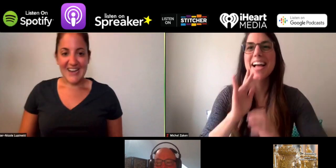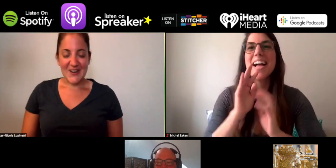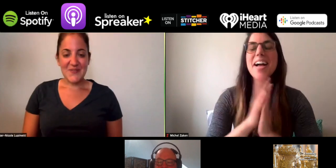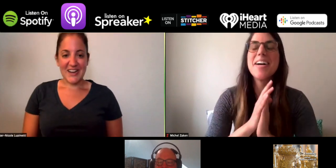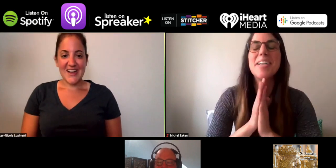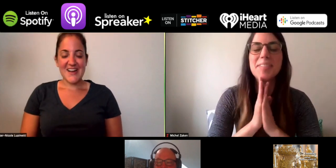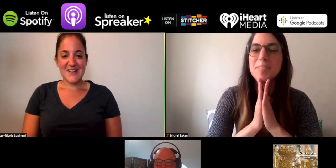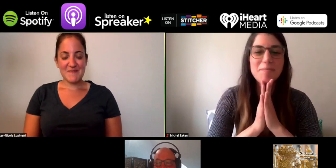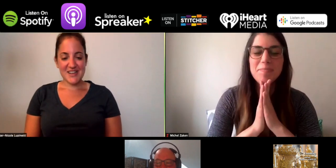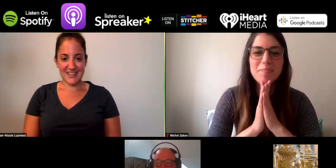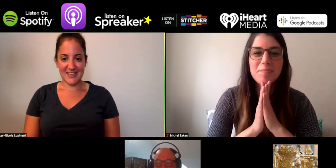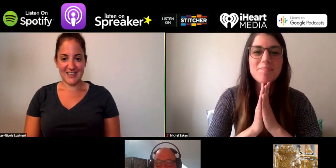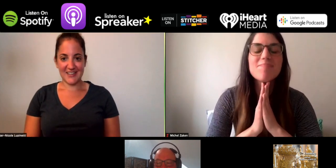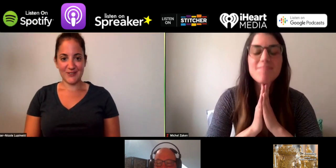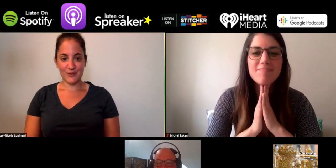Yeah. Okay.